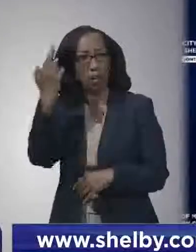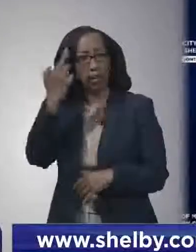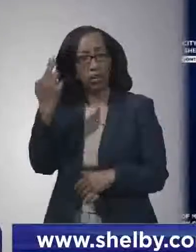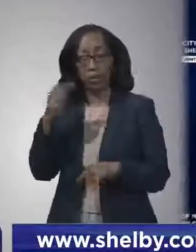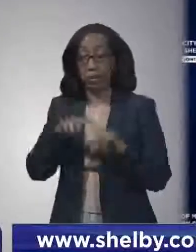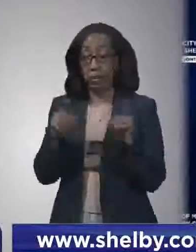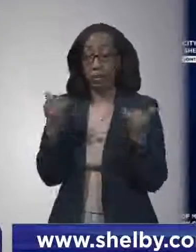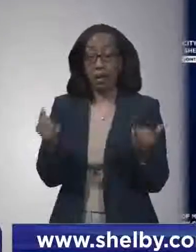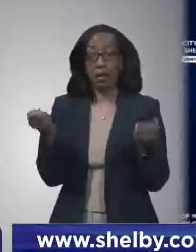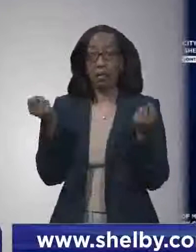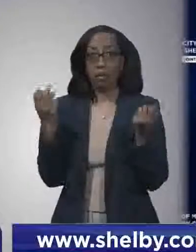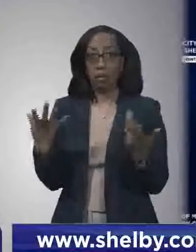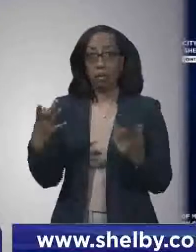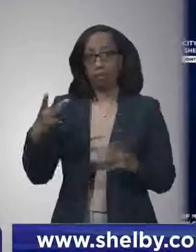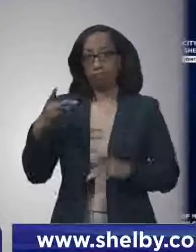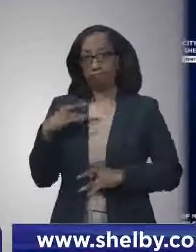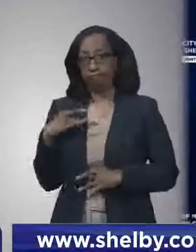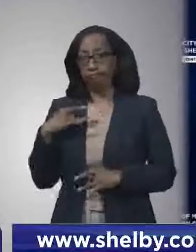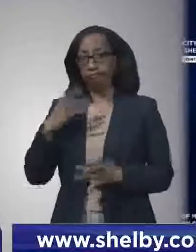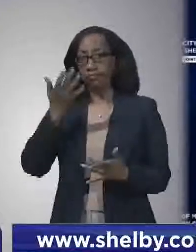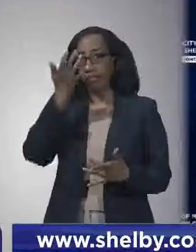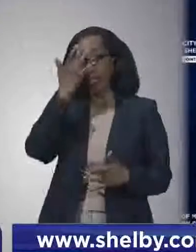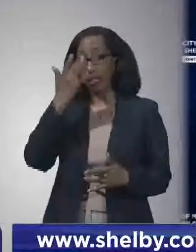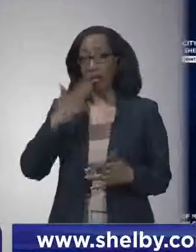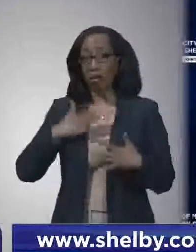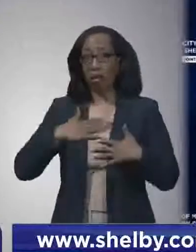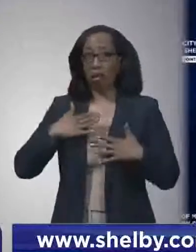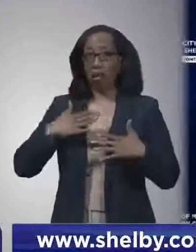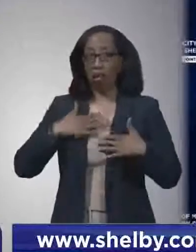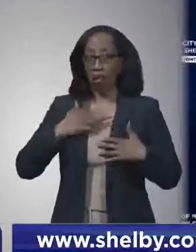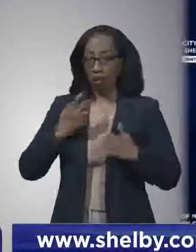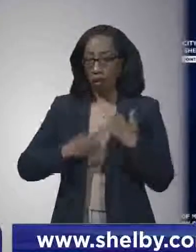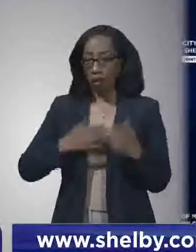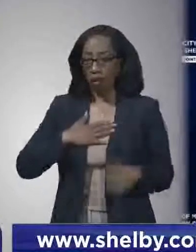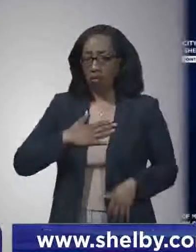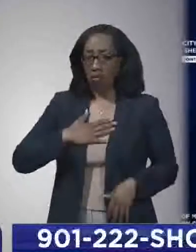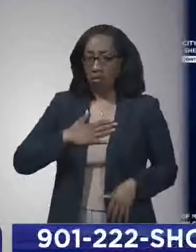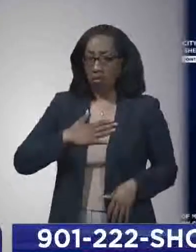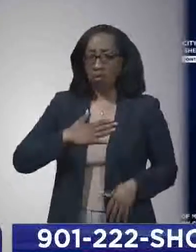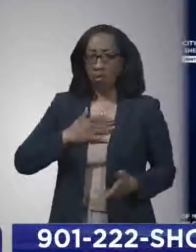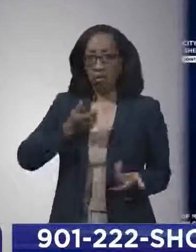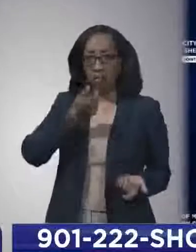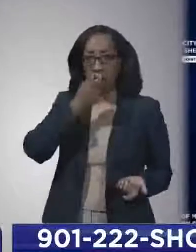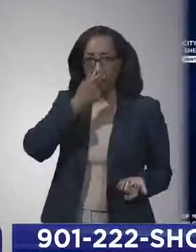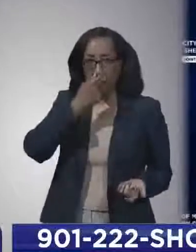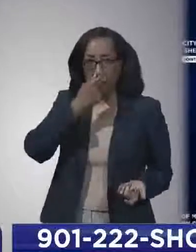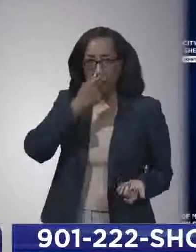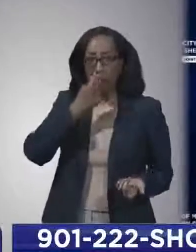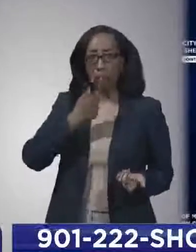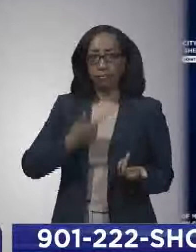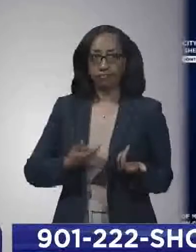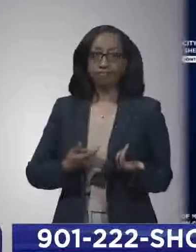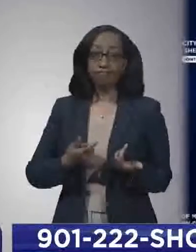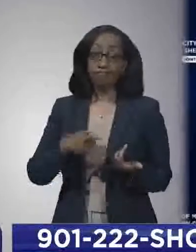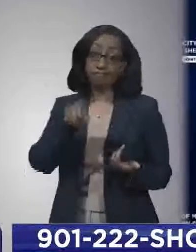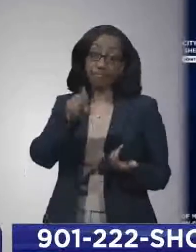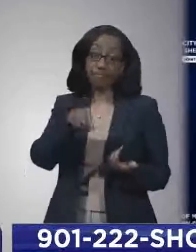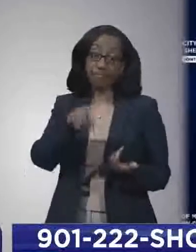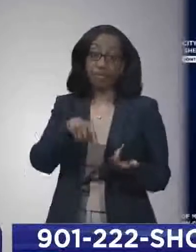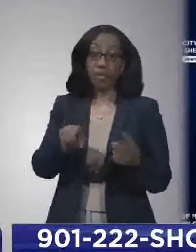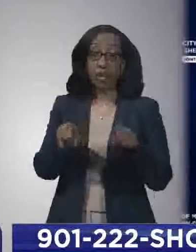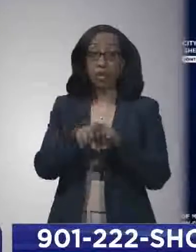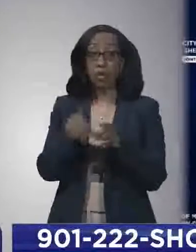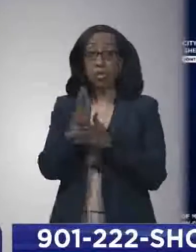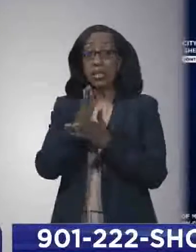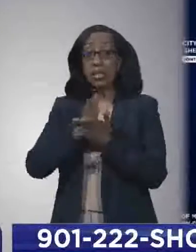are now seeing kids with respiratory symptoms, shortness of breath, requiring oxygen, supplemental oxygen to be given to them, as well as some